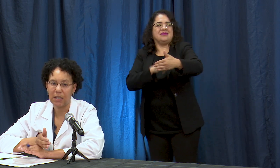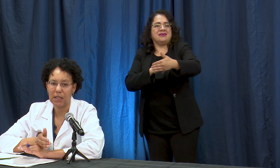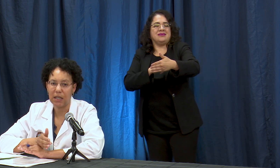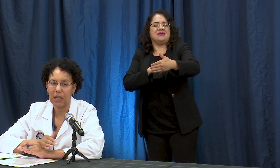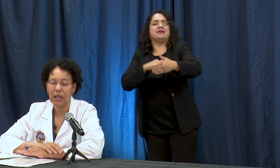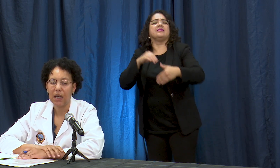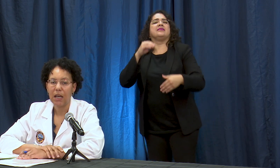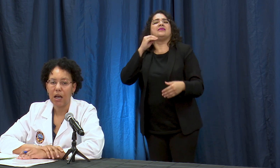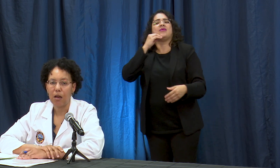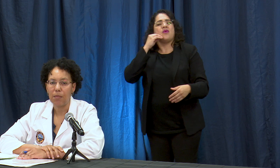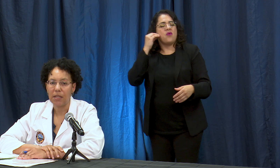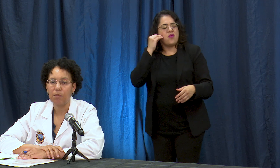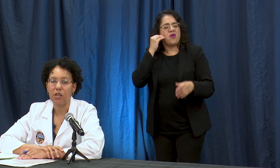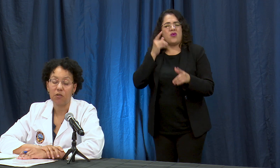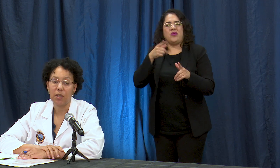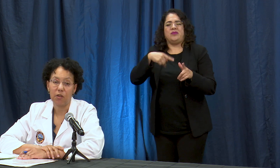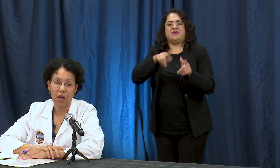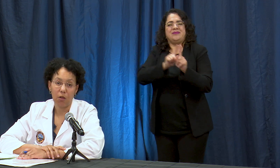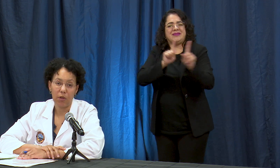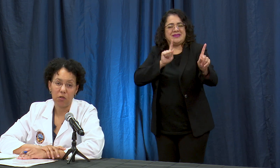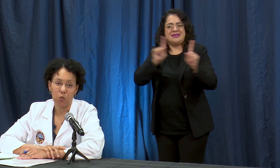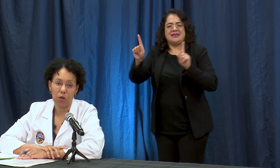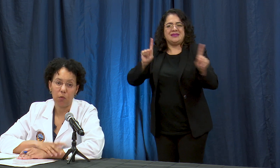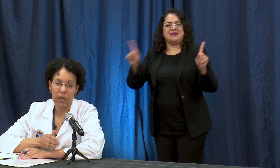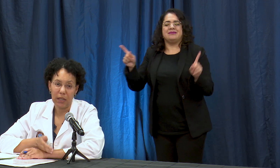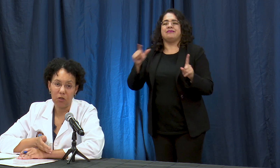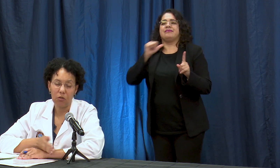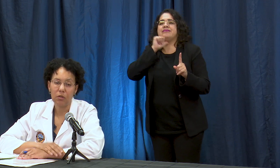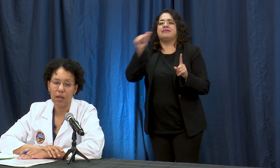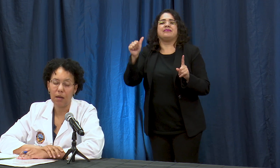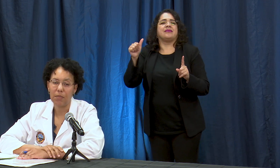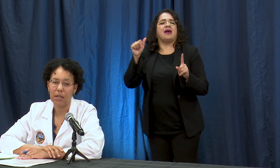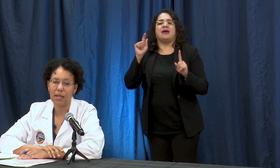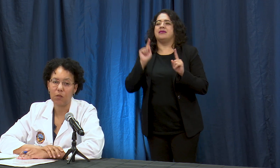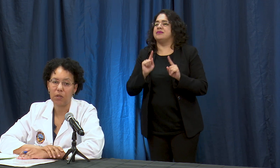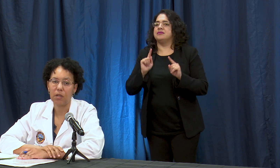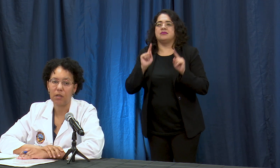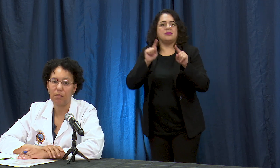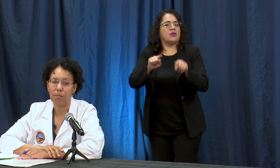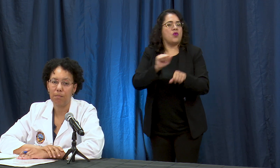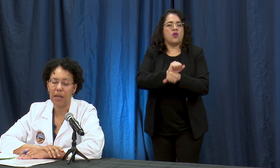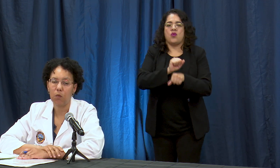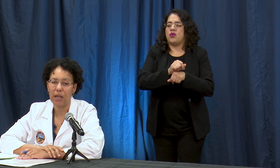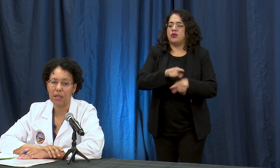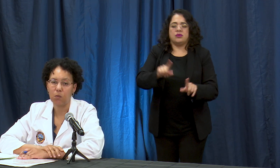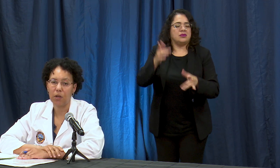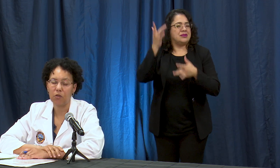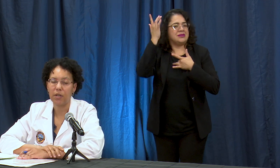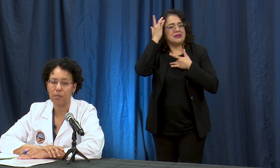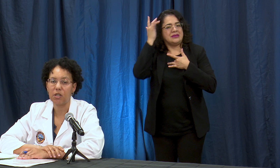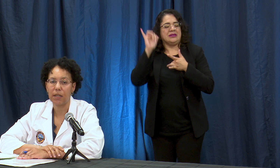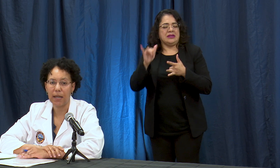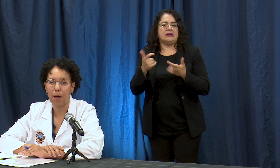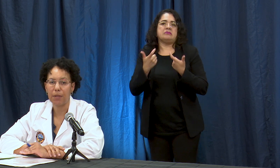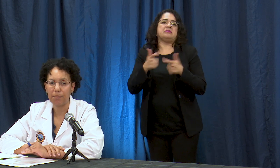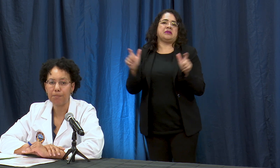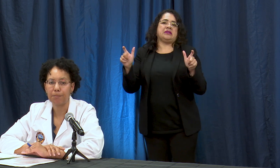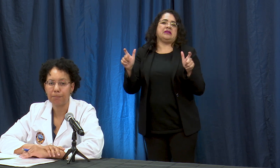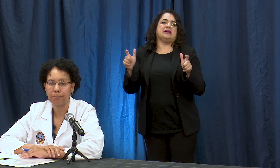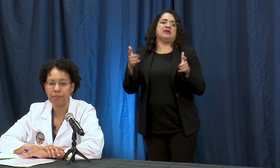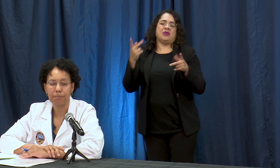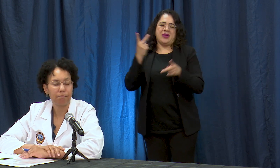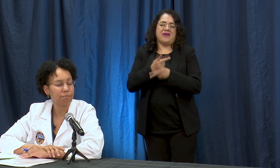physically distancing and to make sure that they're not going to work when ill, because that's one of the main ways where transmission can